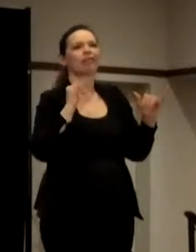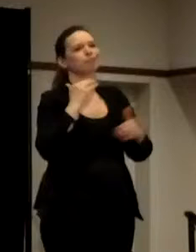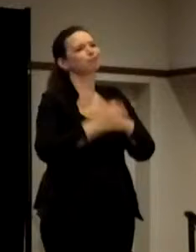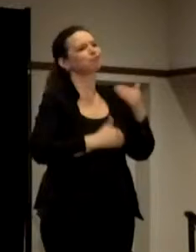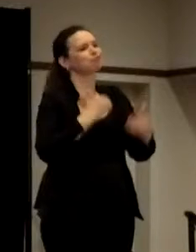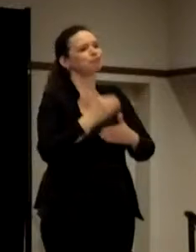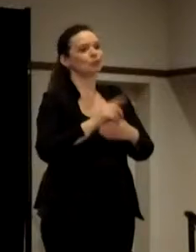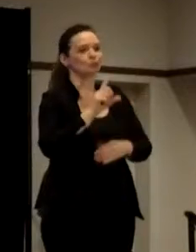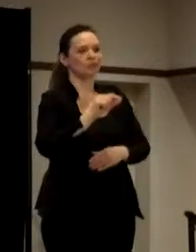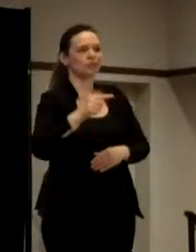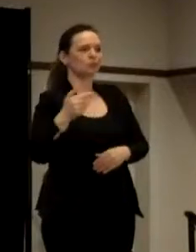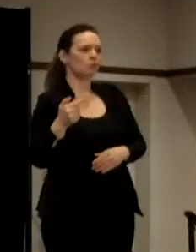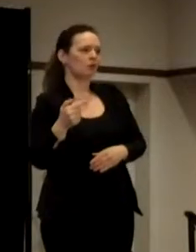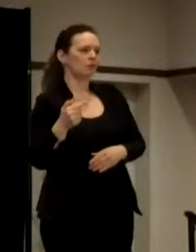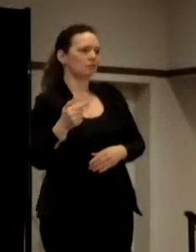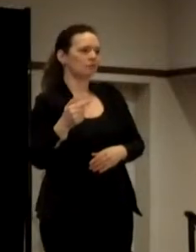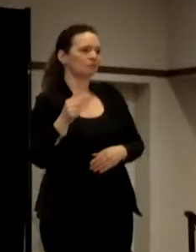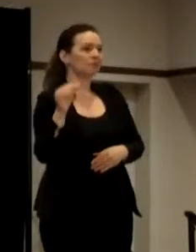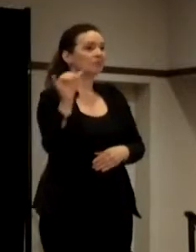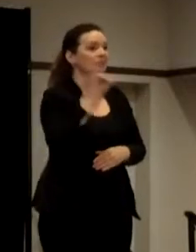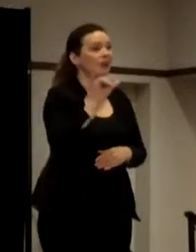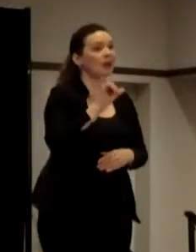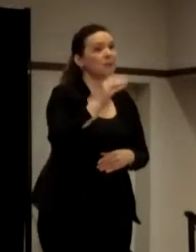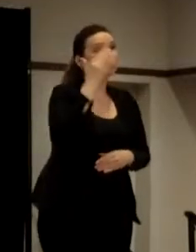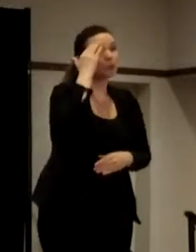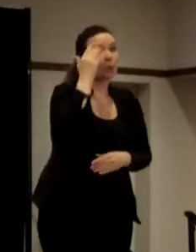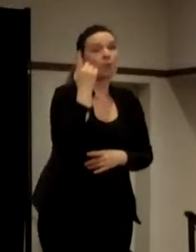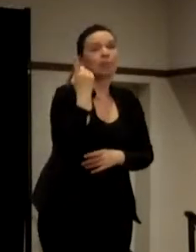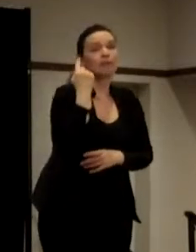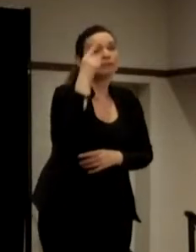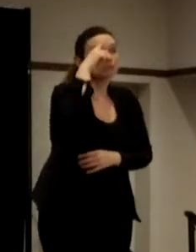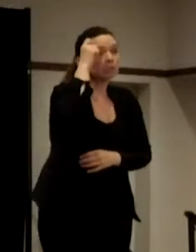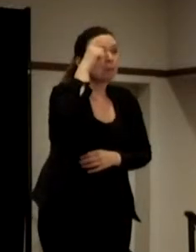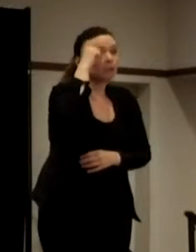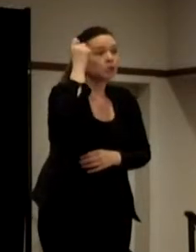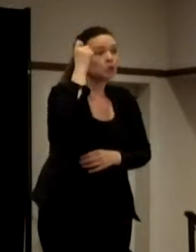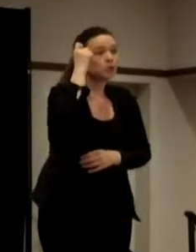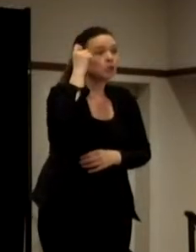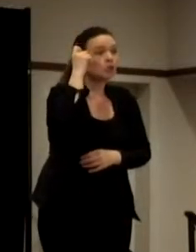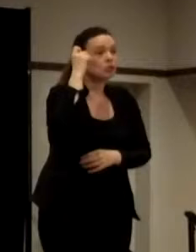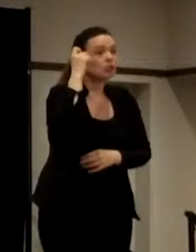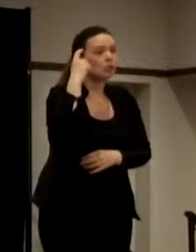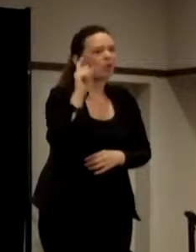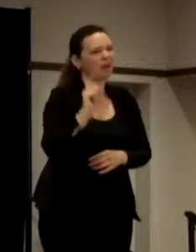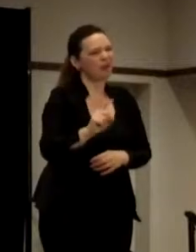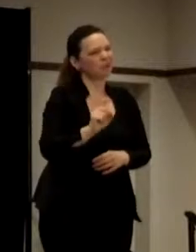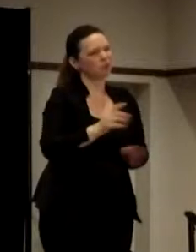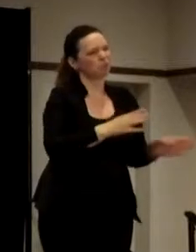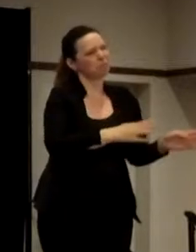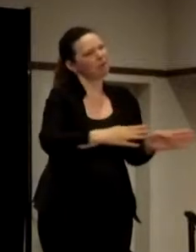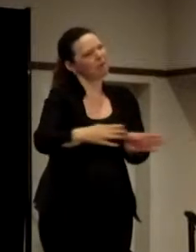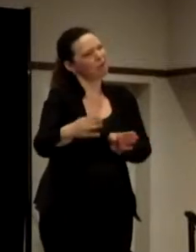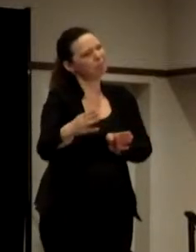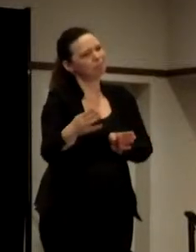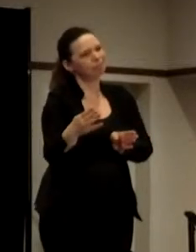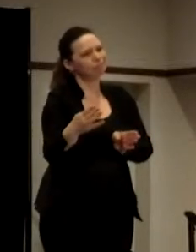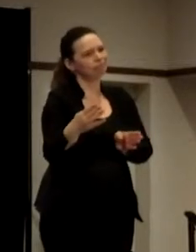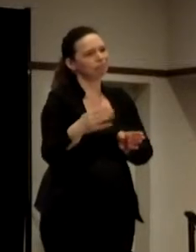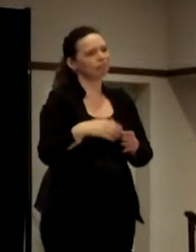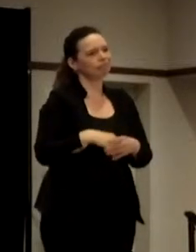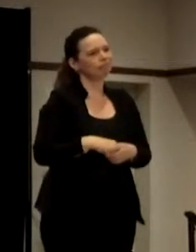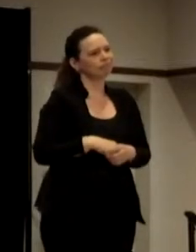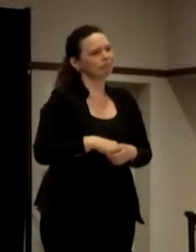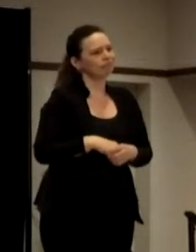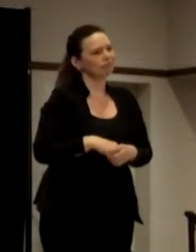back more people. And right now, it merits coming back forward. We have to prepare to serve this community in the next phase when we're done